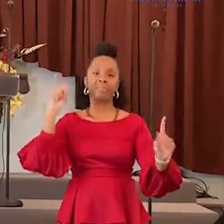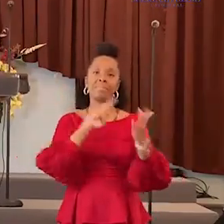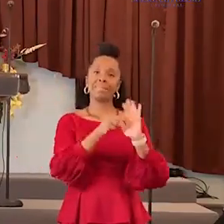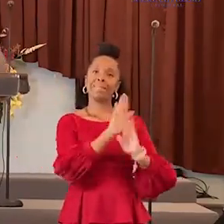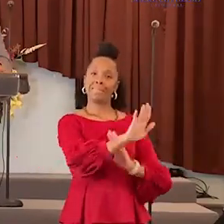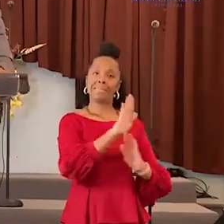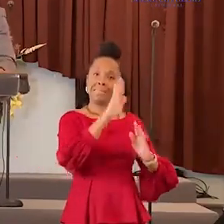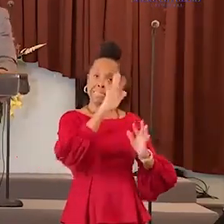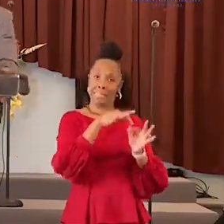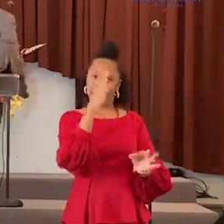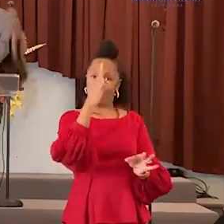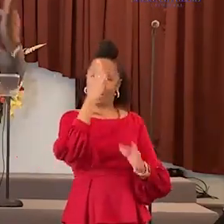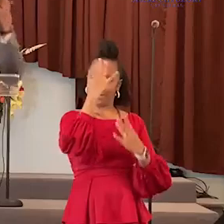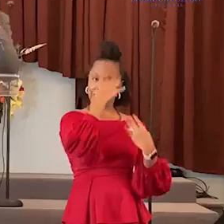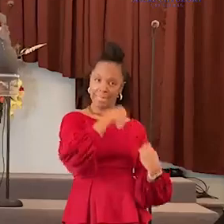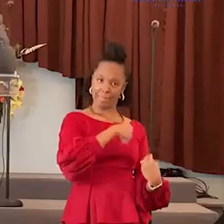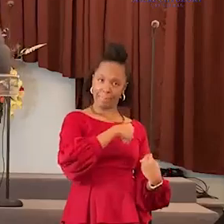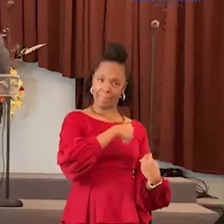comes our